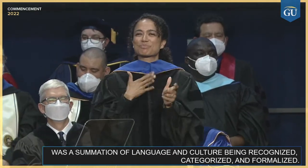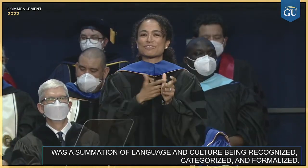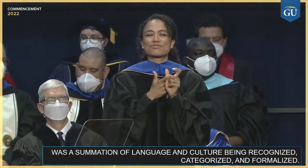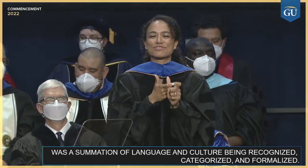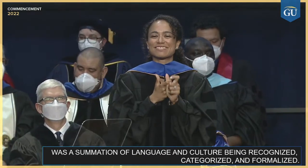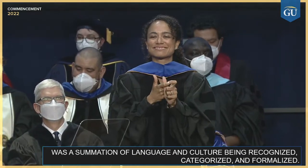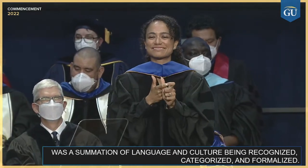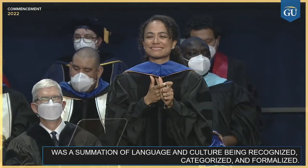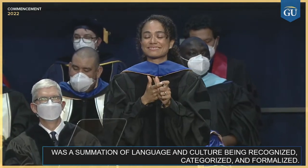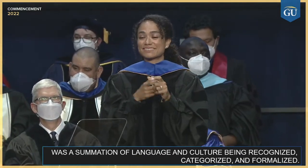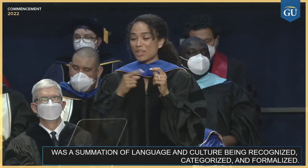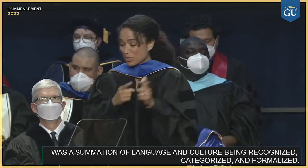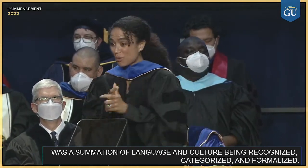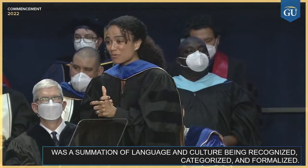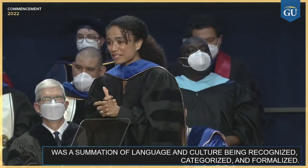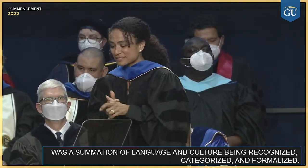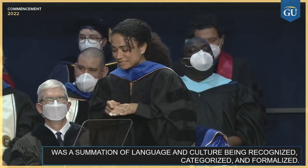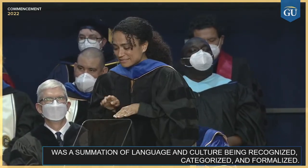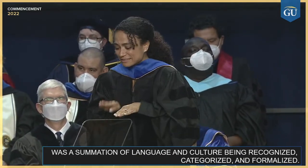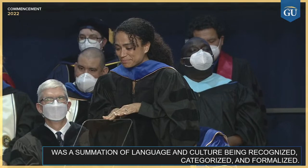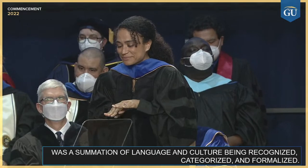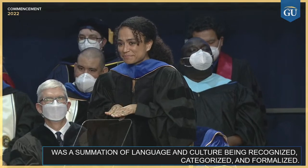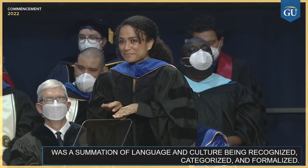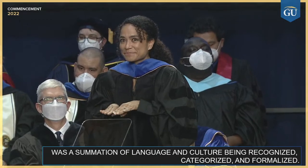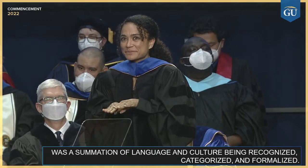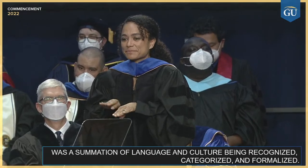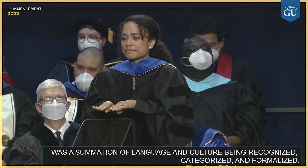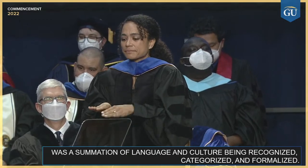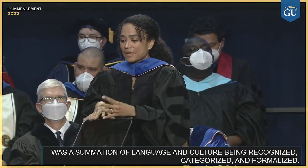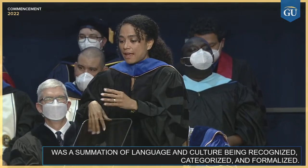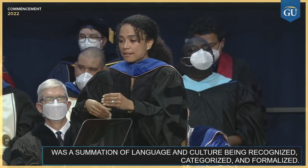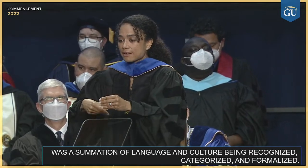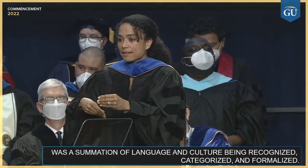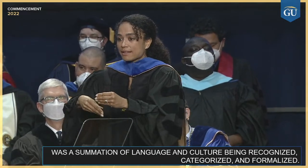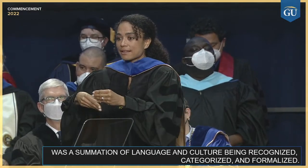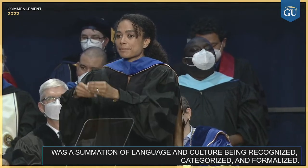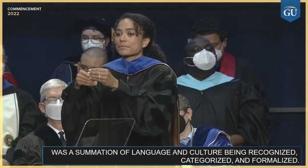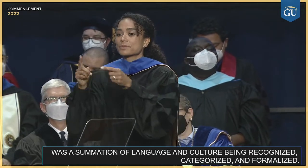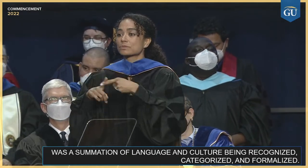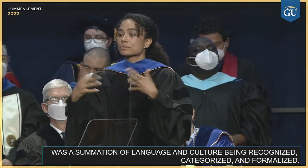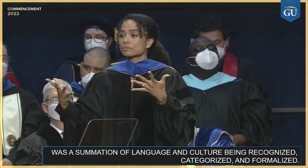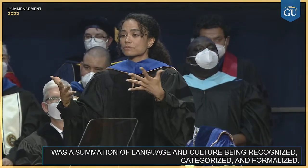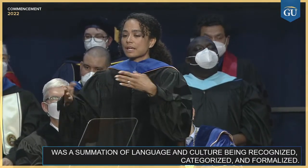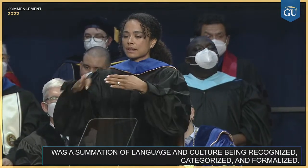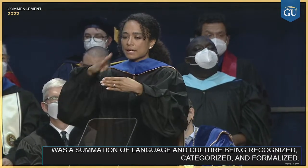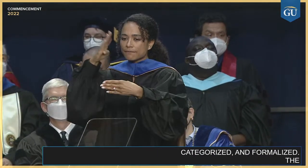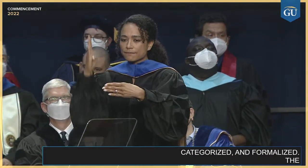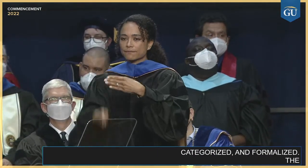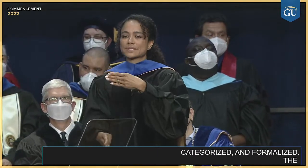The same holds true with my runs. Each step adds up to a finished